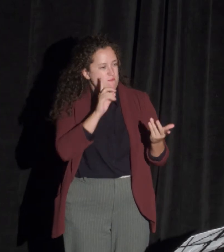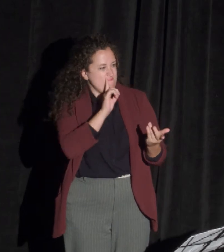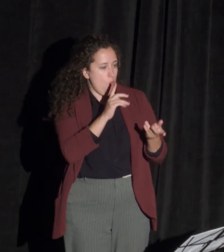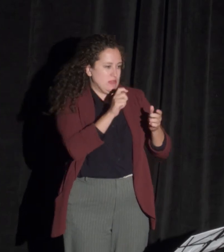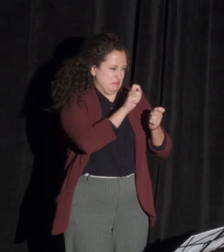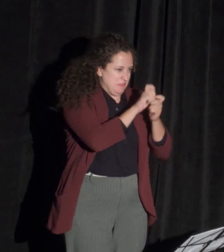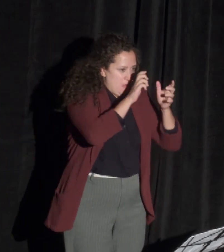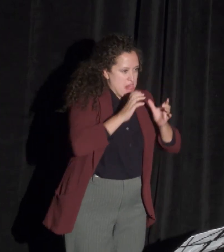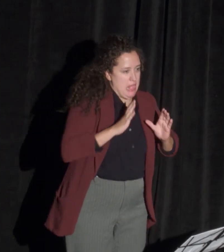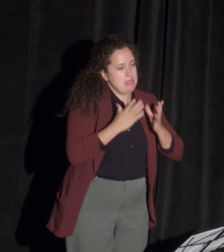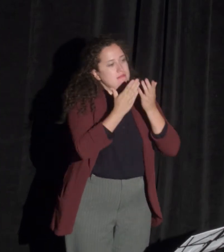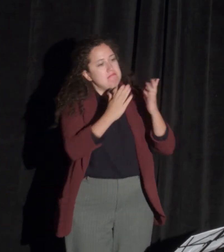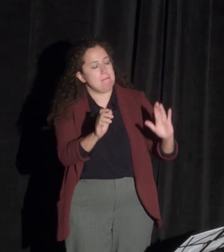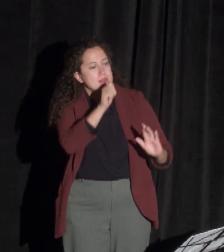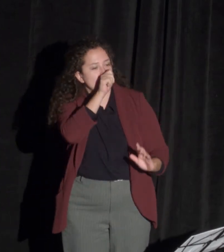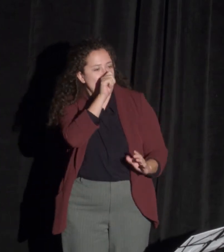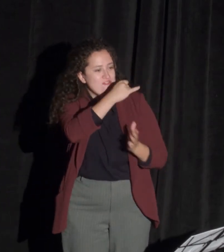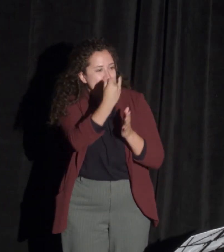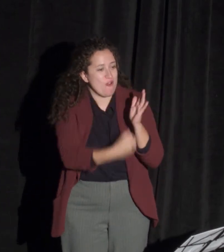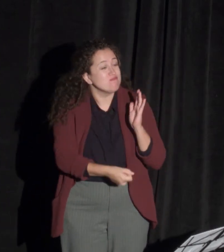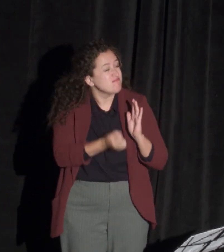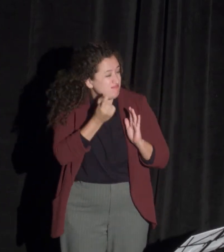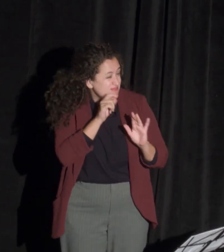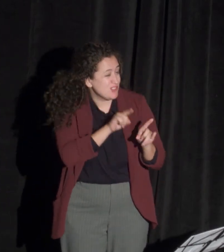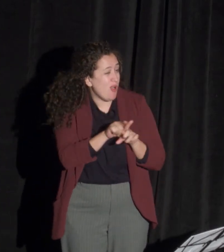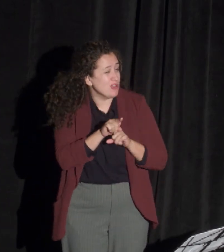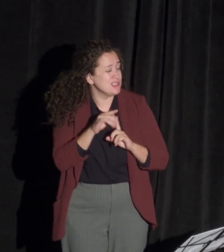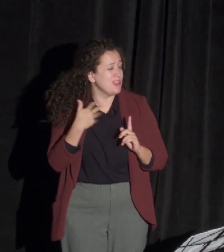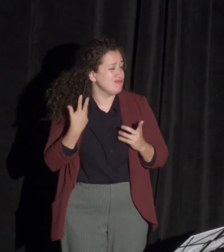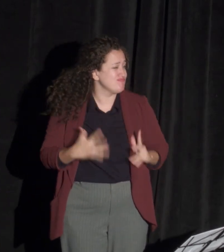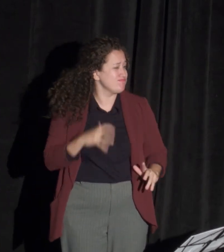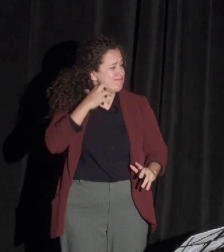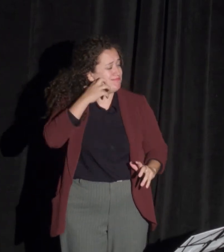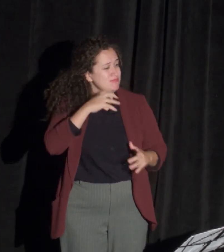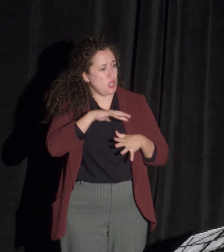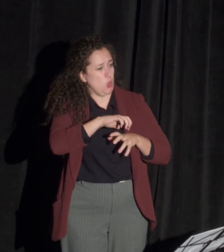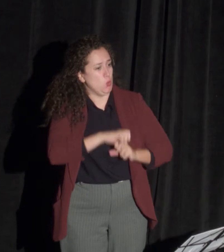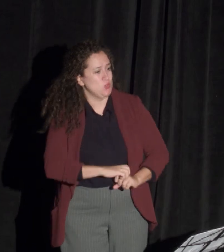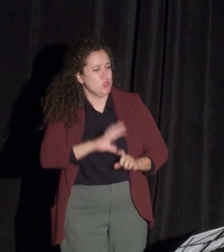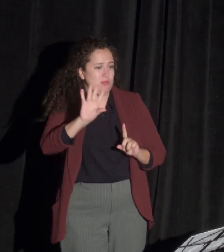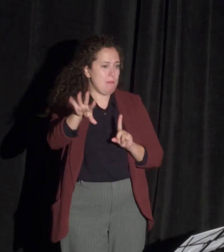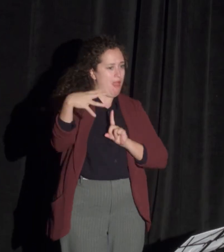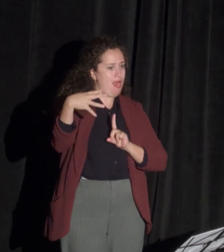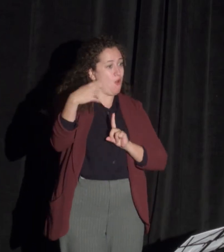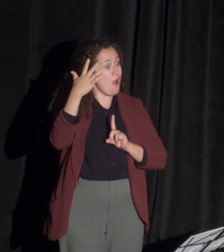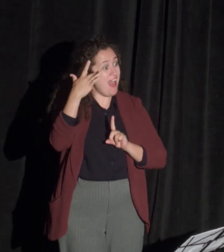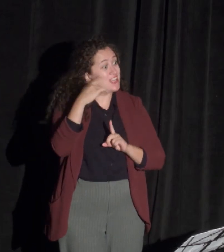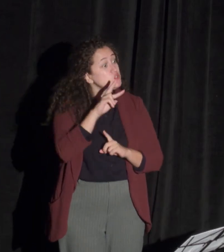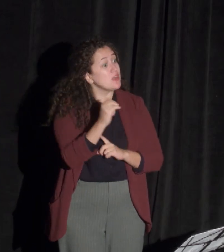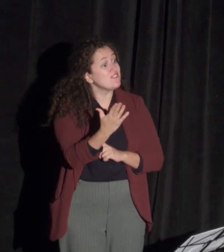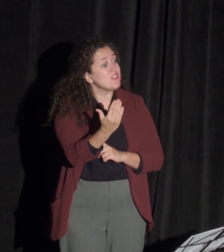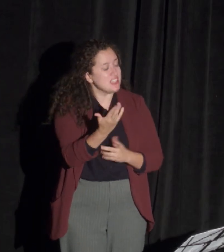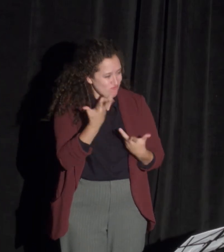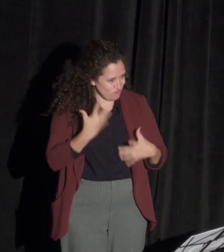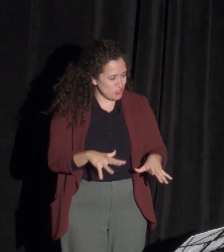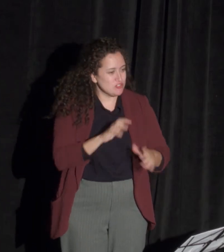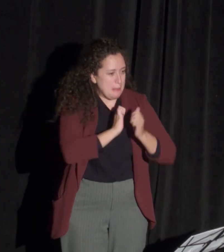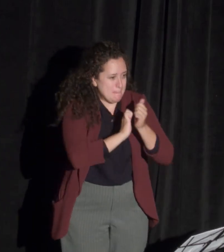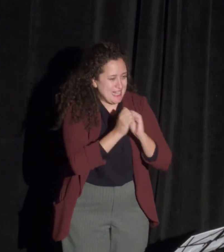He's also no stranger to the spotlight. In 2015, he was a contestant on Framework, a reality show where he competed